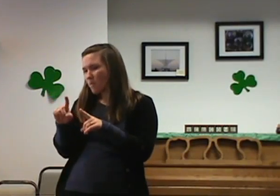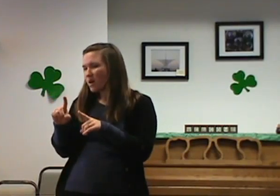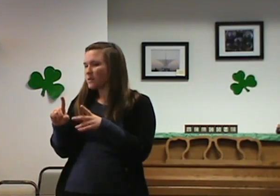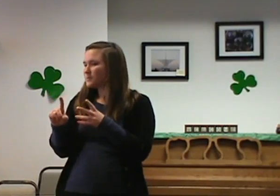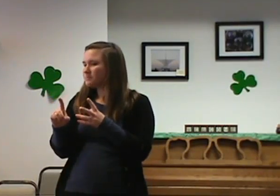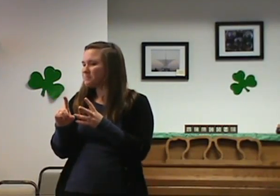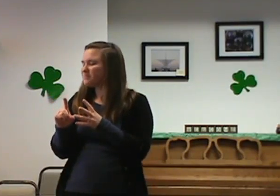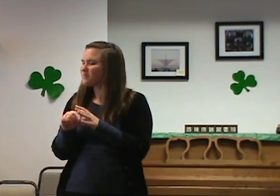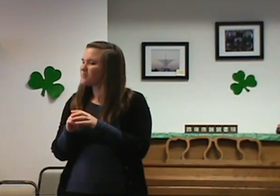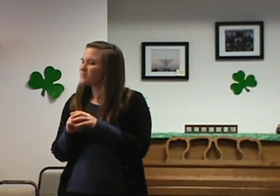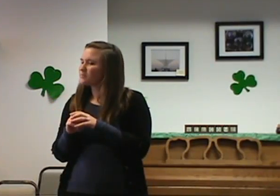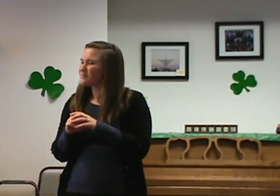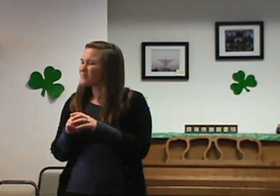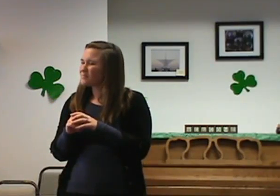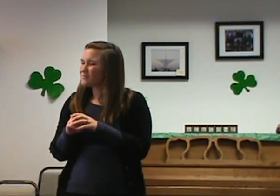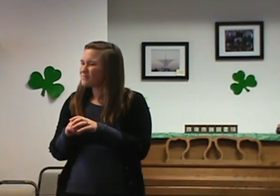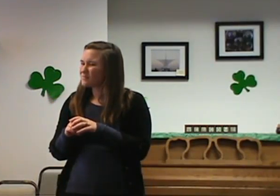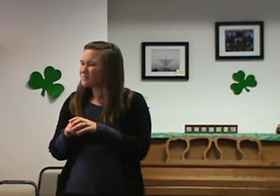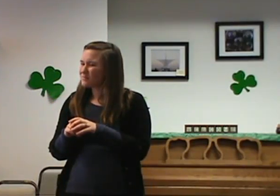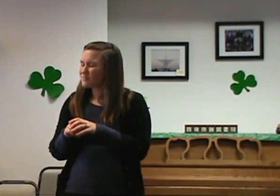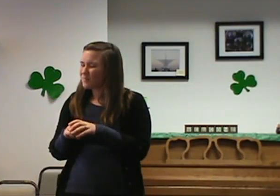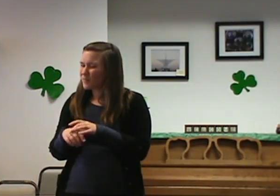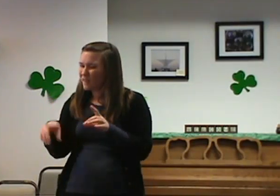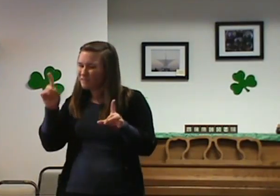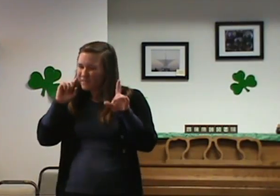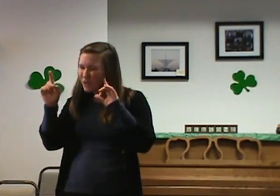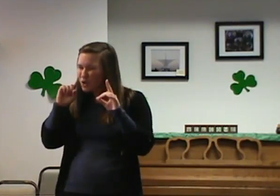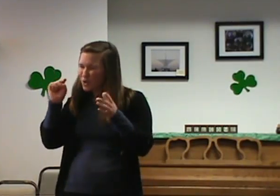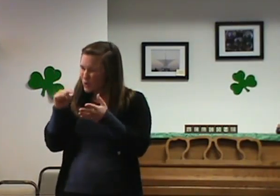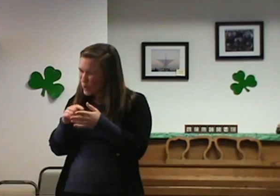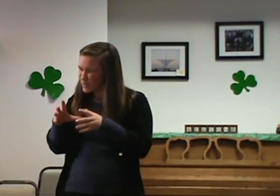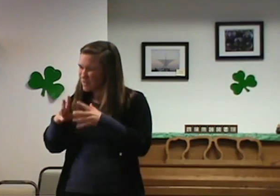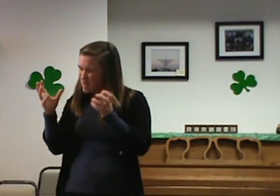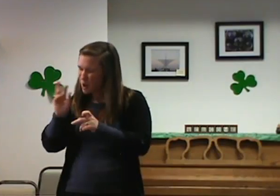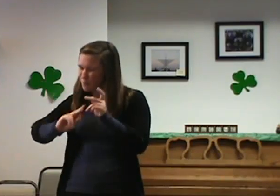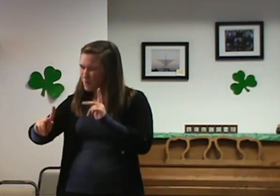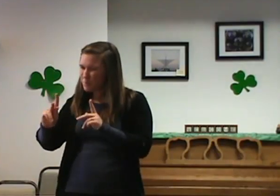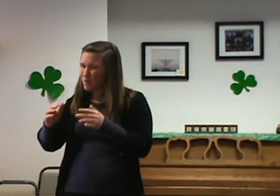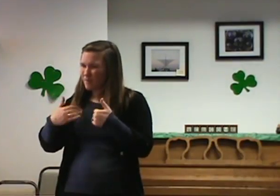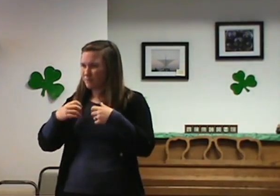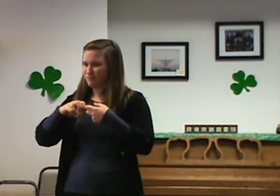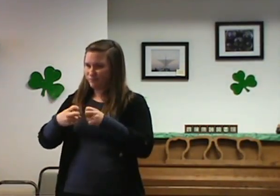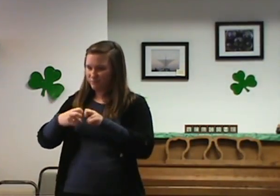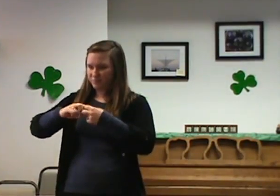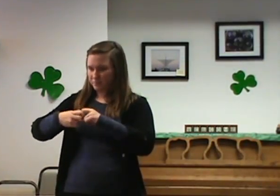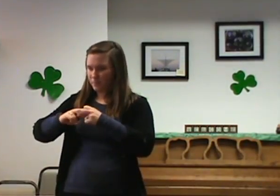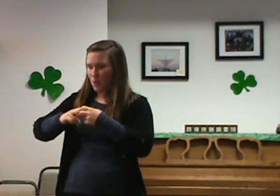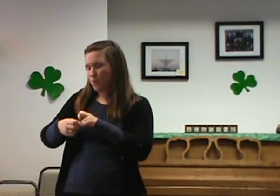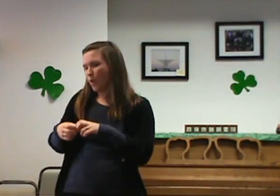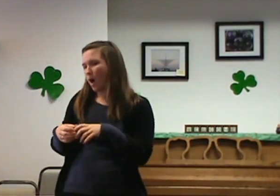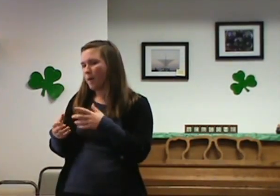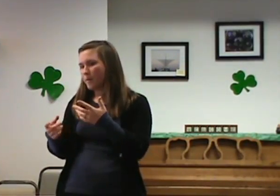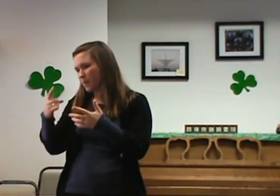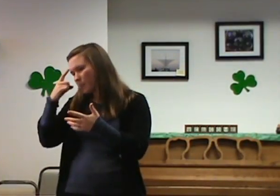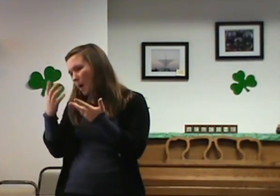were problematic, and it wasn't just one kind, and I just wondered if you had found that you've had less problems with returns with any